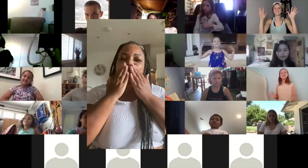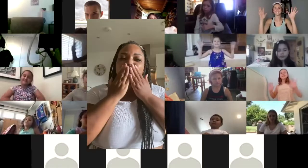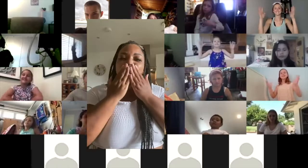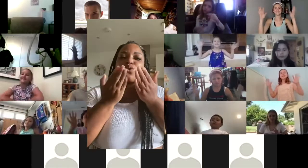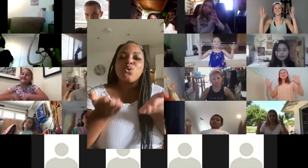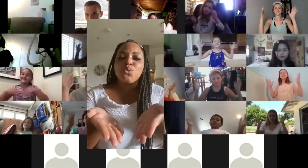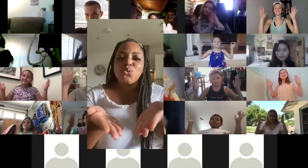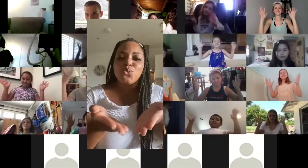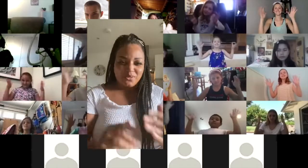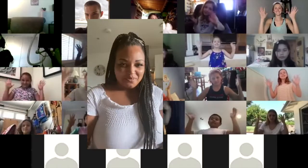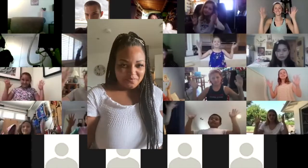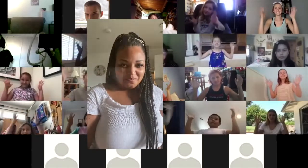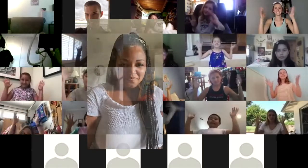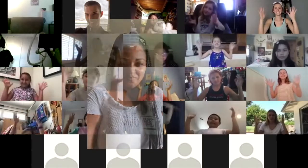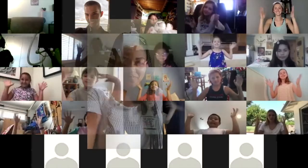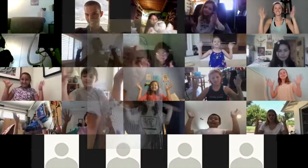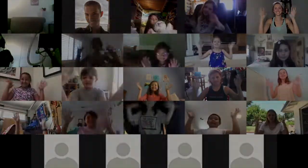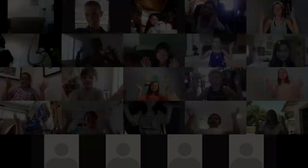Thank you.